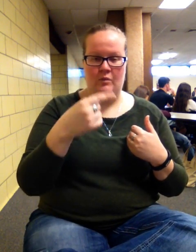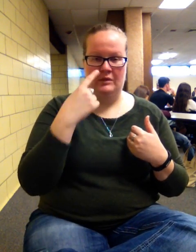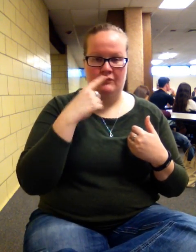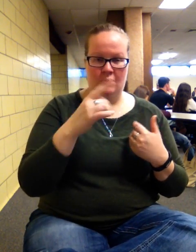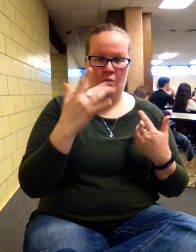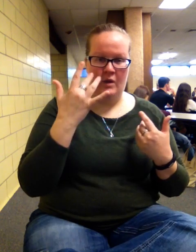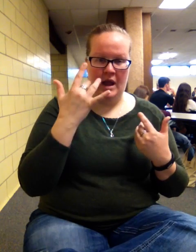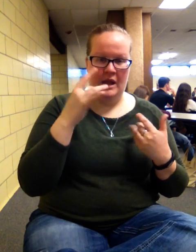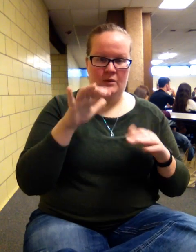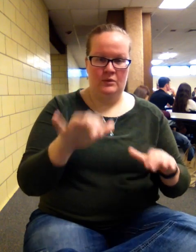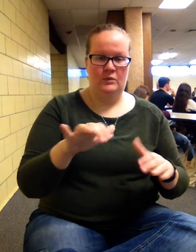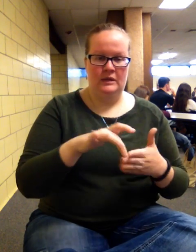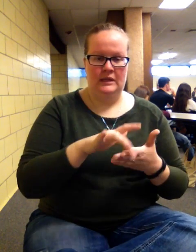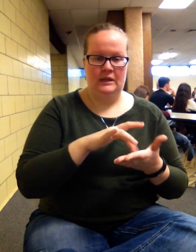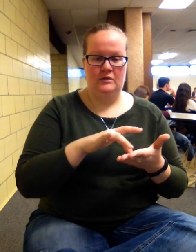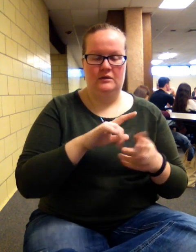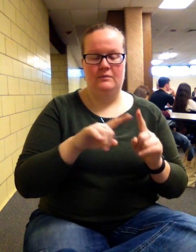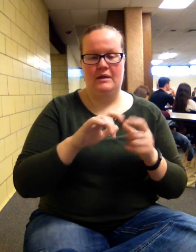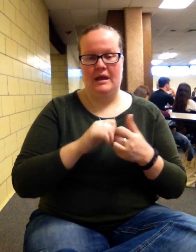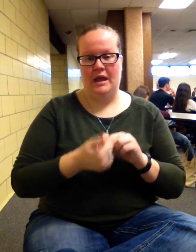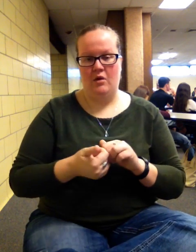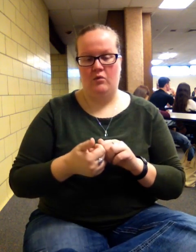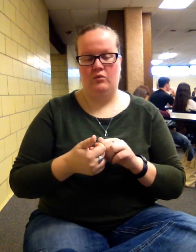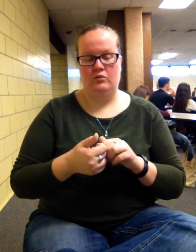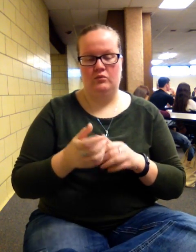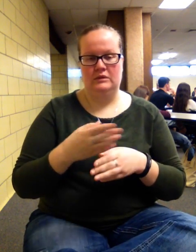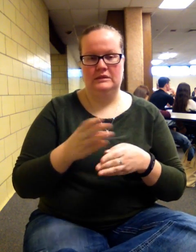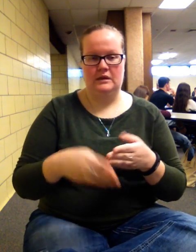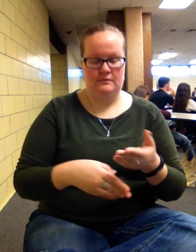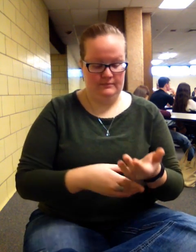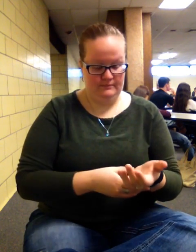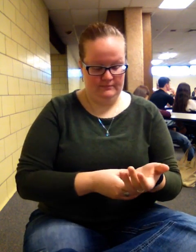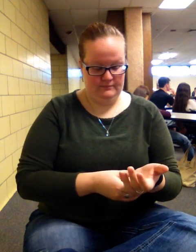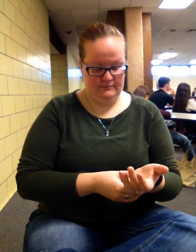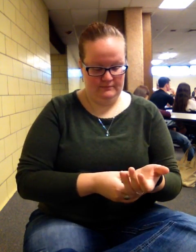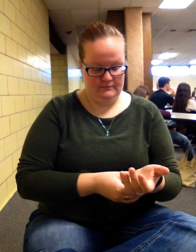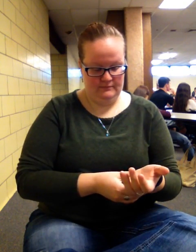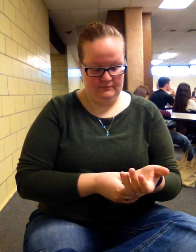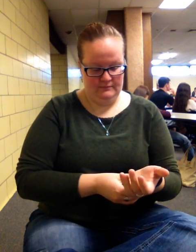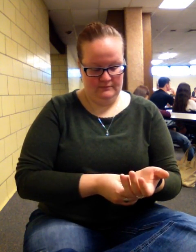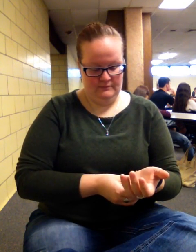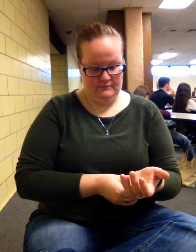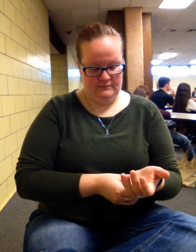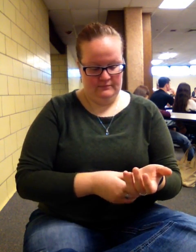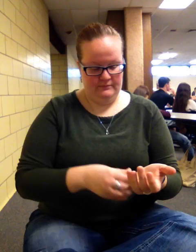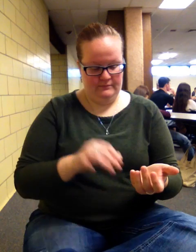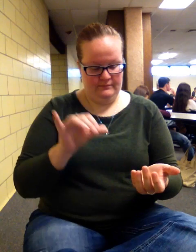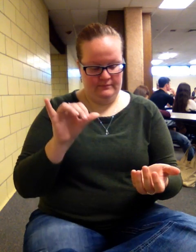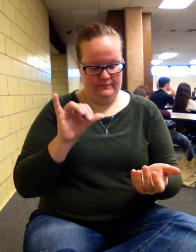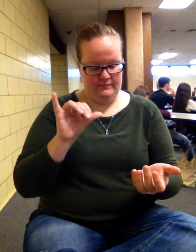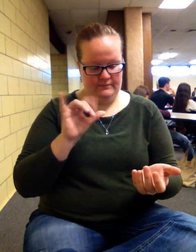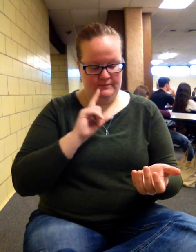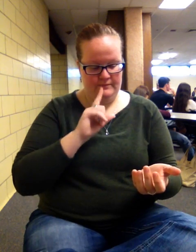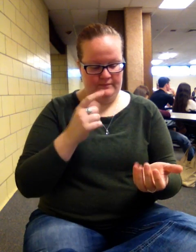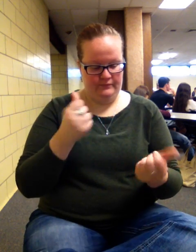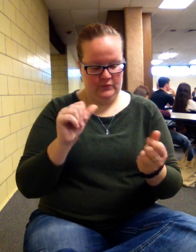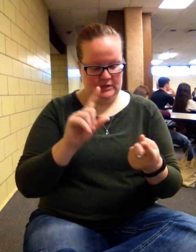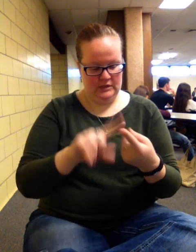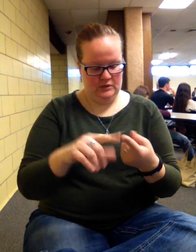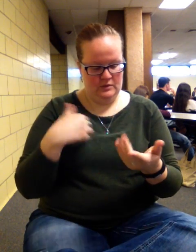we're doing the calculation, but how the calculation is done. Okay? So the why is we're trying to get to